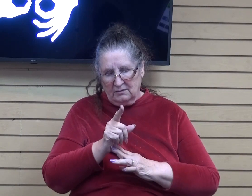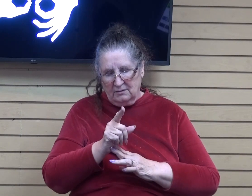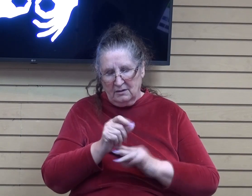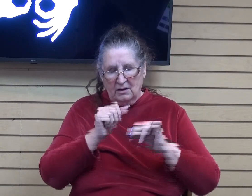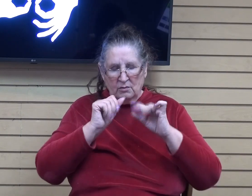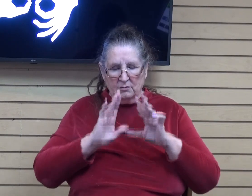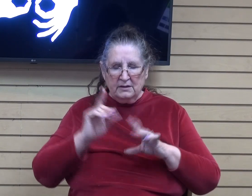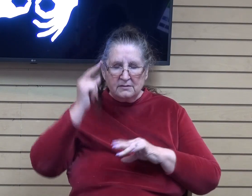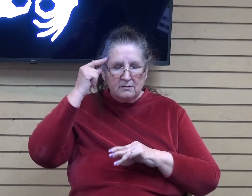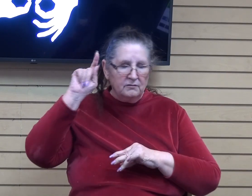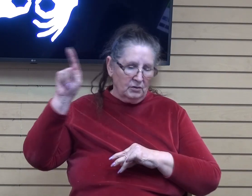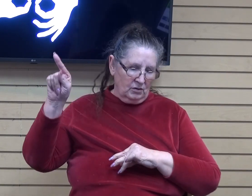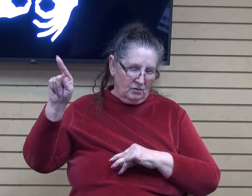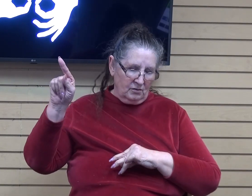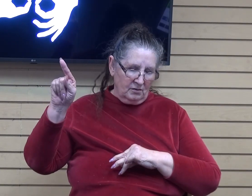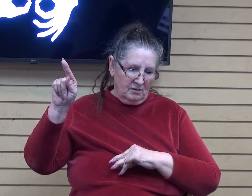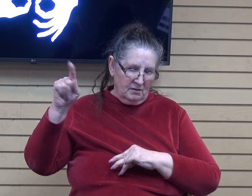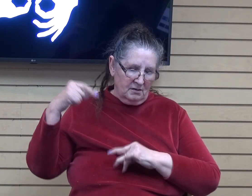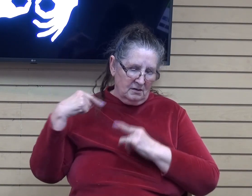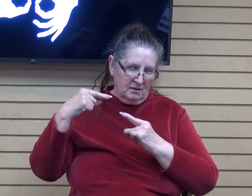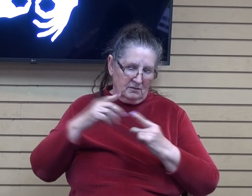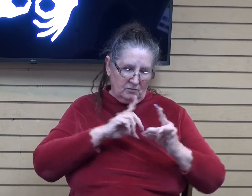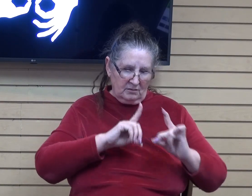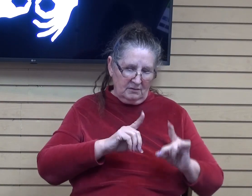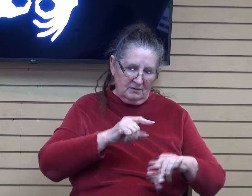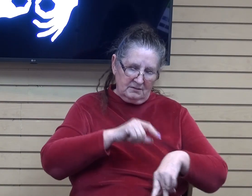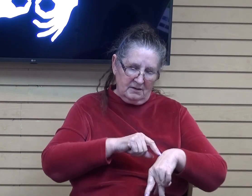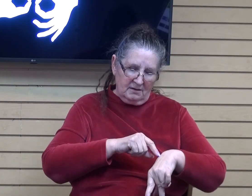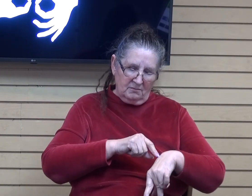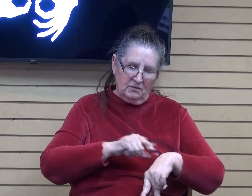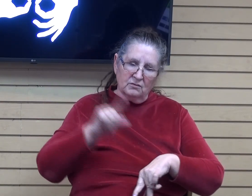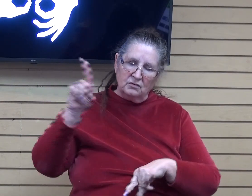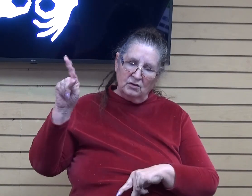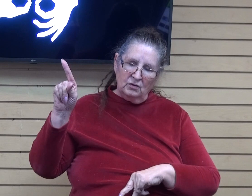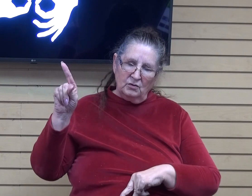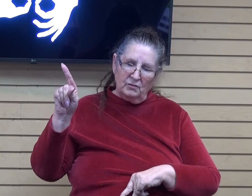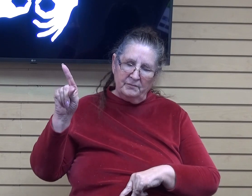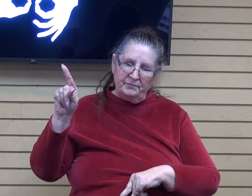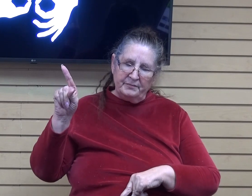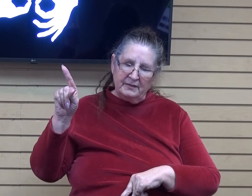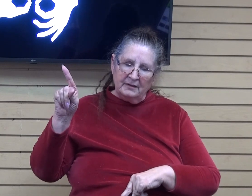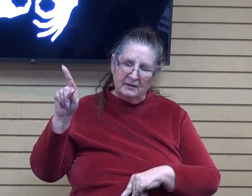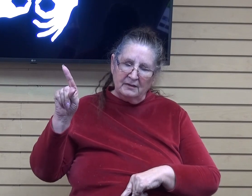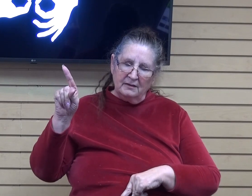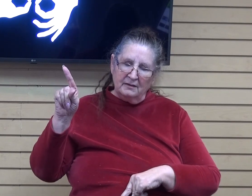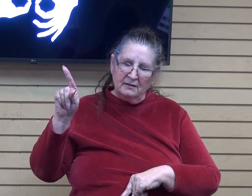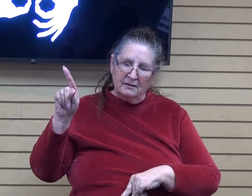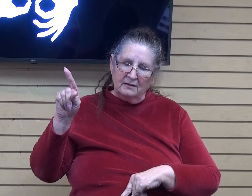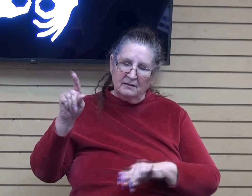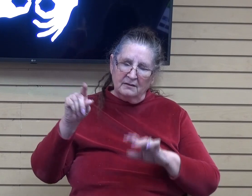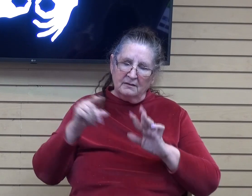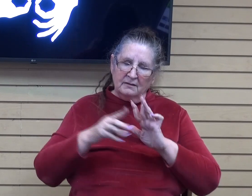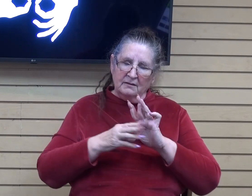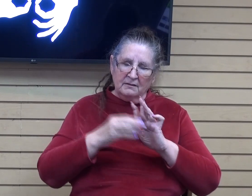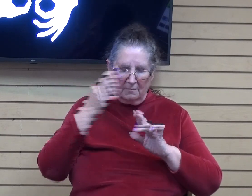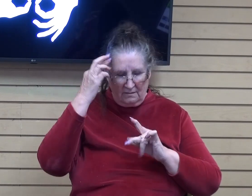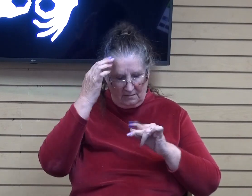to you as we dedicate this time to you and reflecting on you and